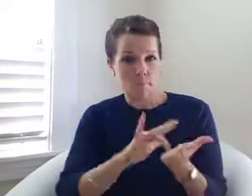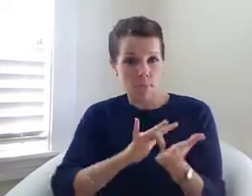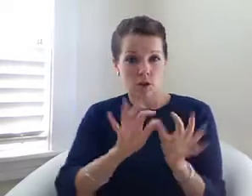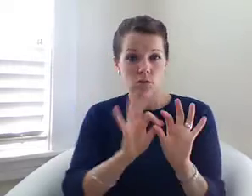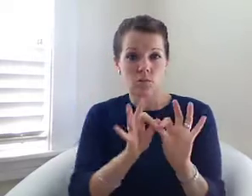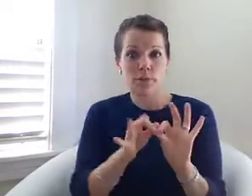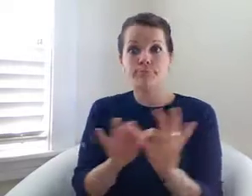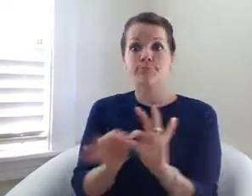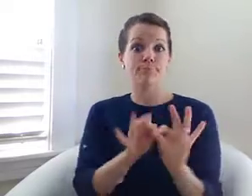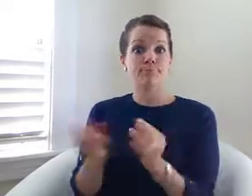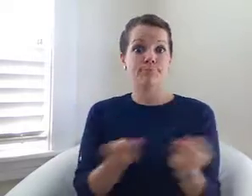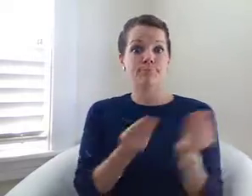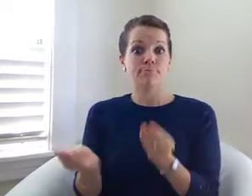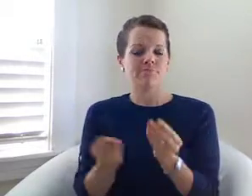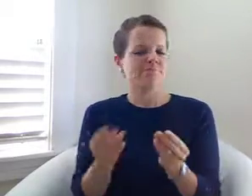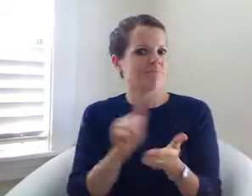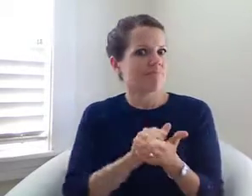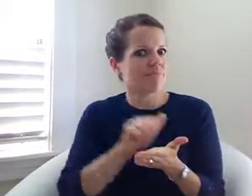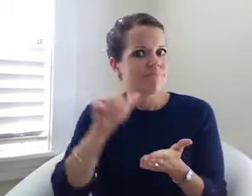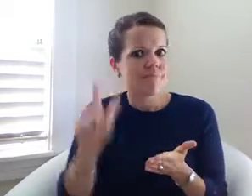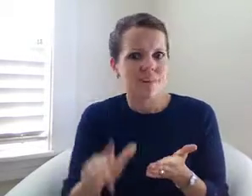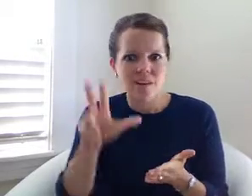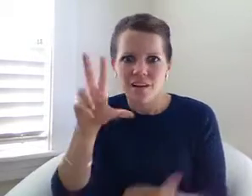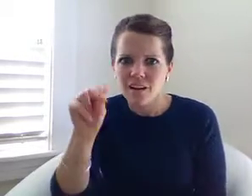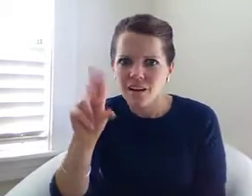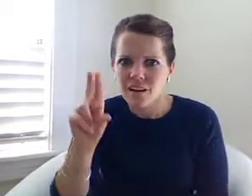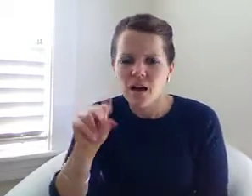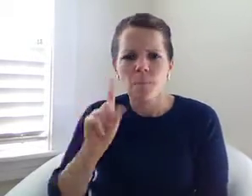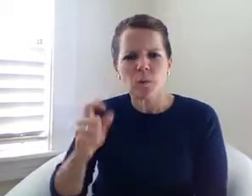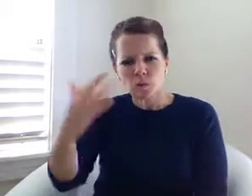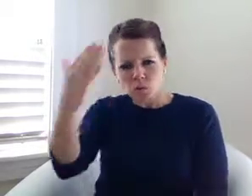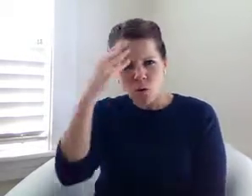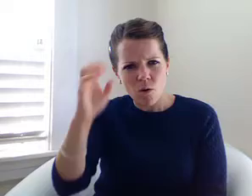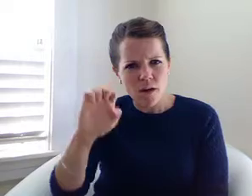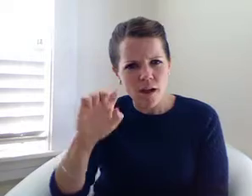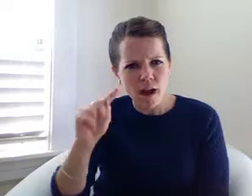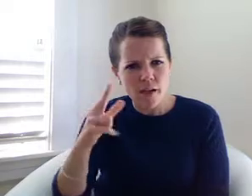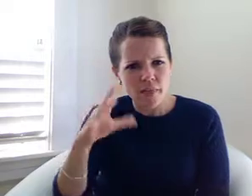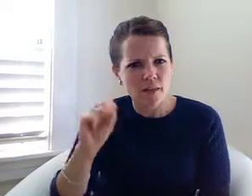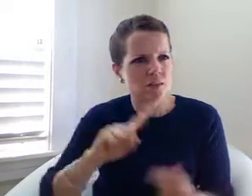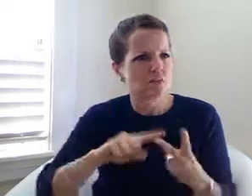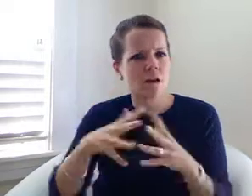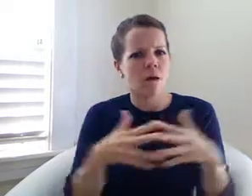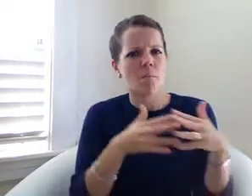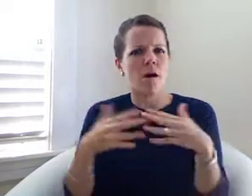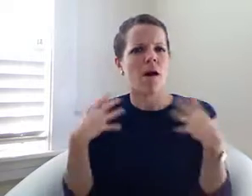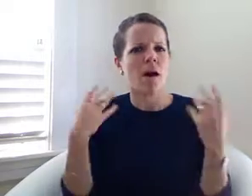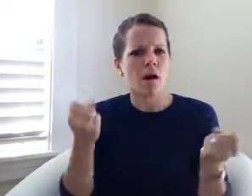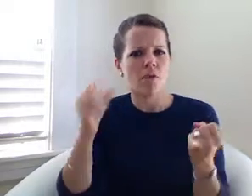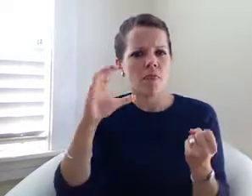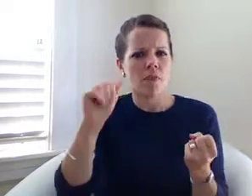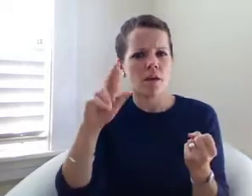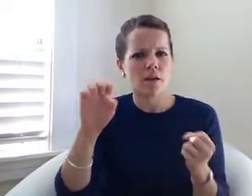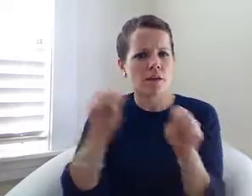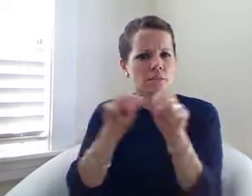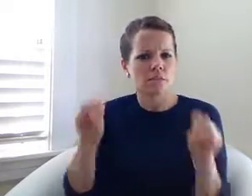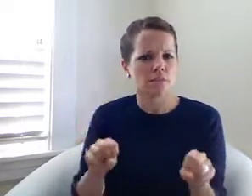Strong ethics, a working knowledge of medical terminology, understanding the American healthcare system, and how interpreters in medical settings play a role in public